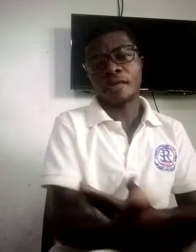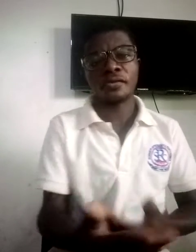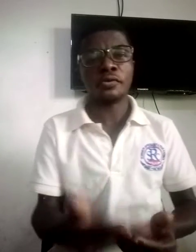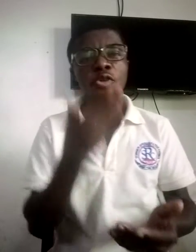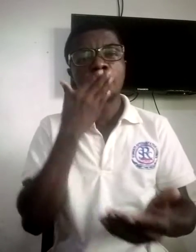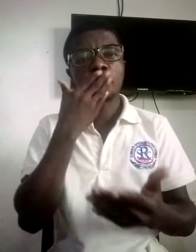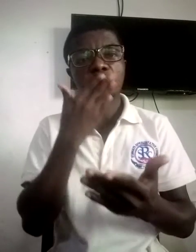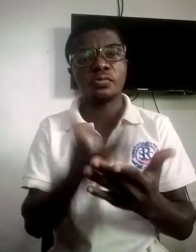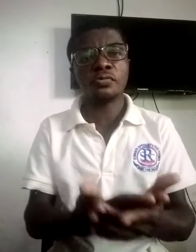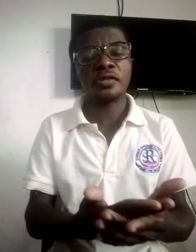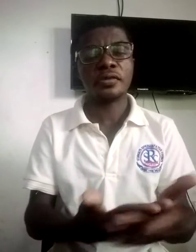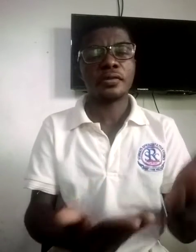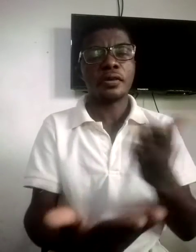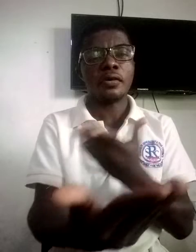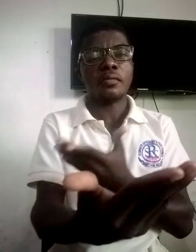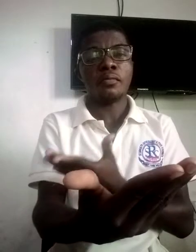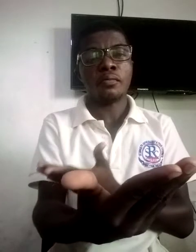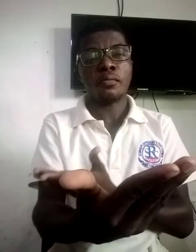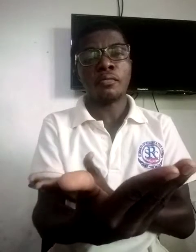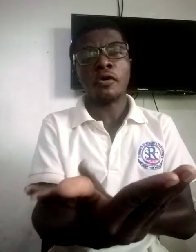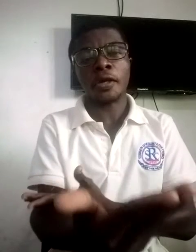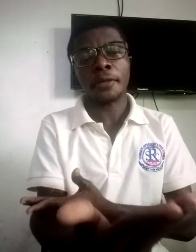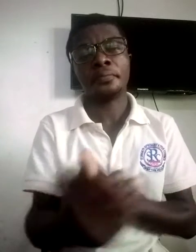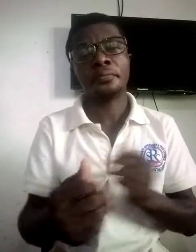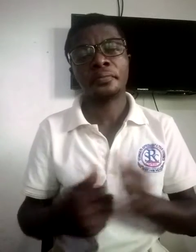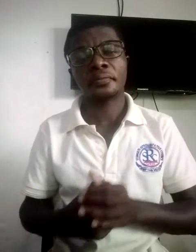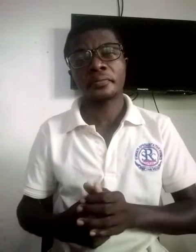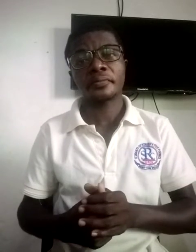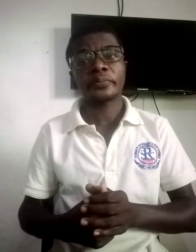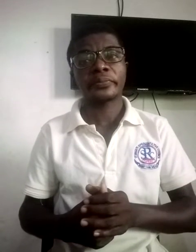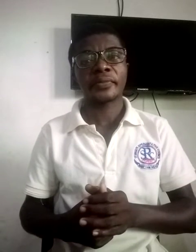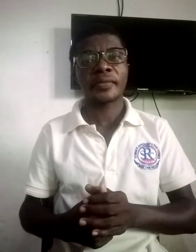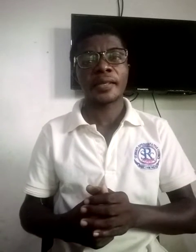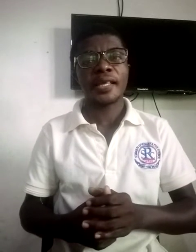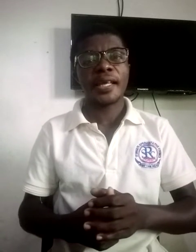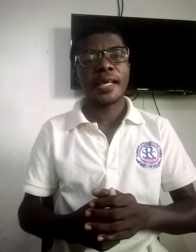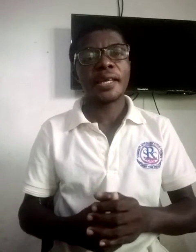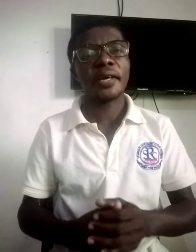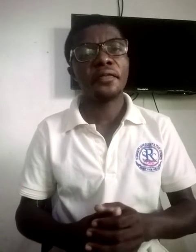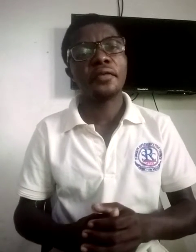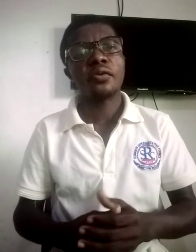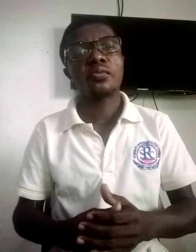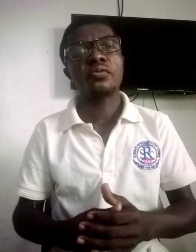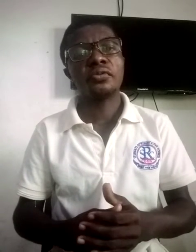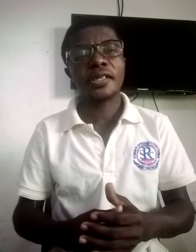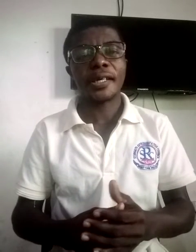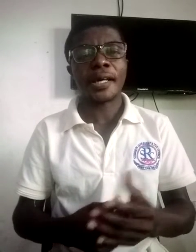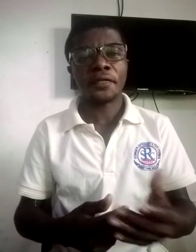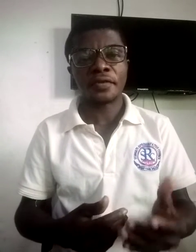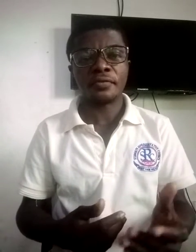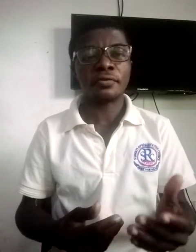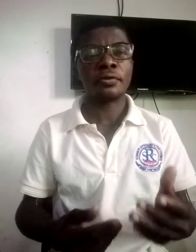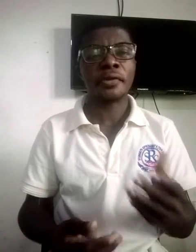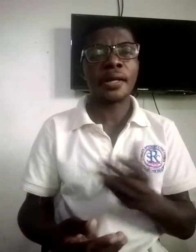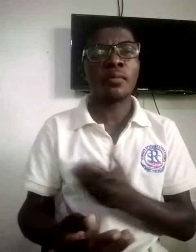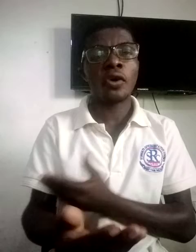So good morning. And then we have good afternoon. So with the morning,